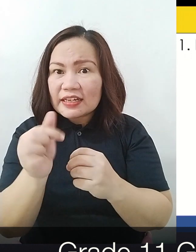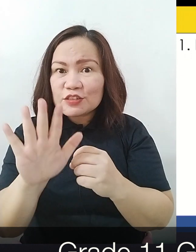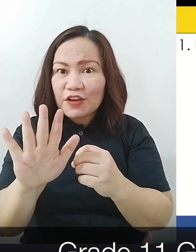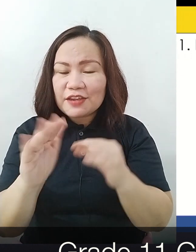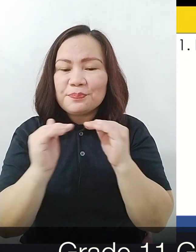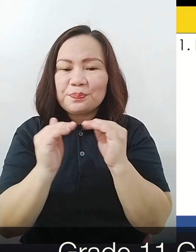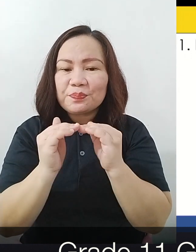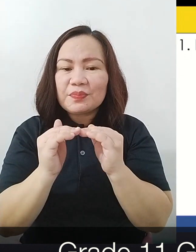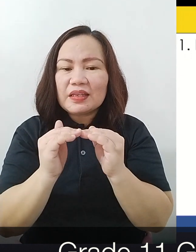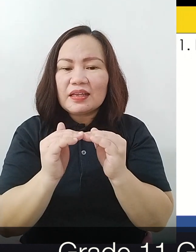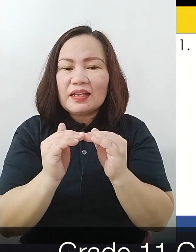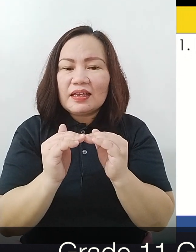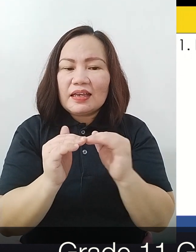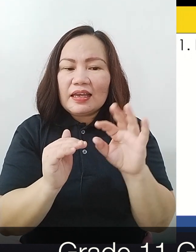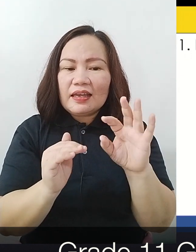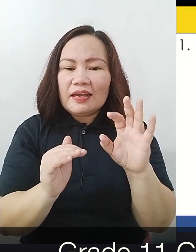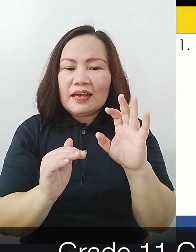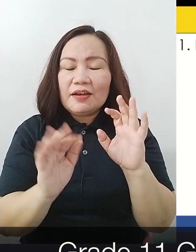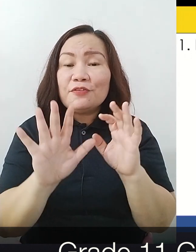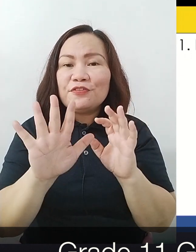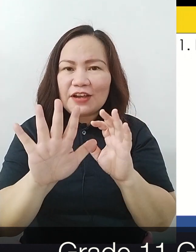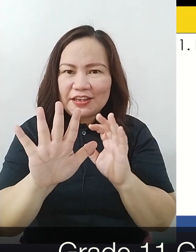So the answer is